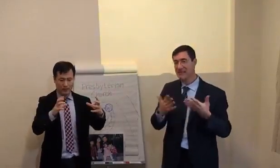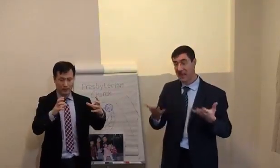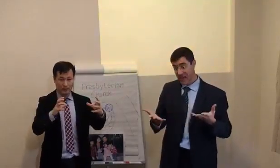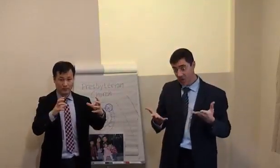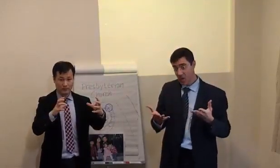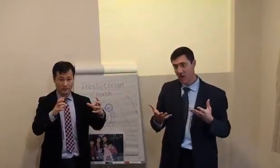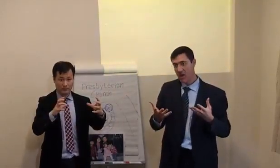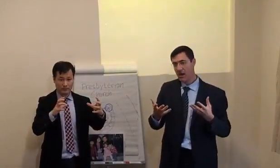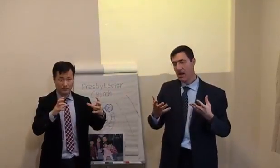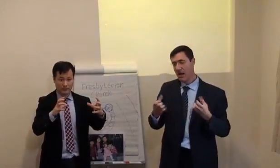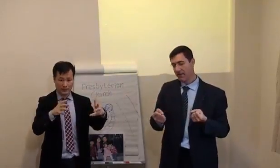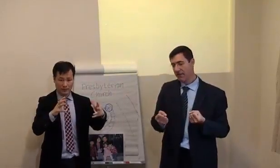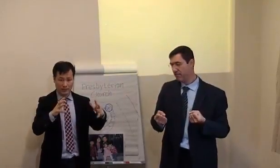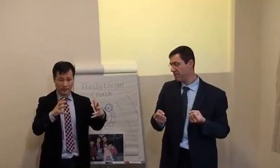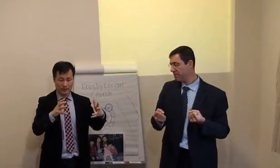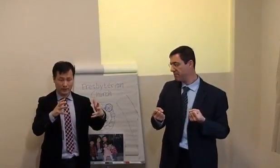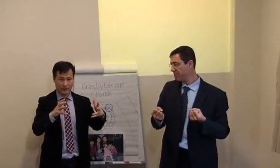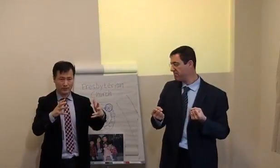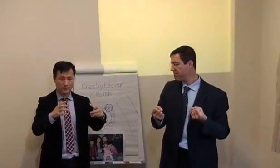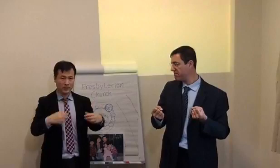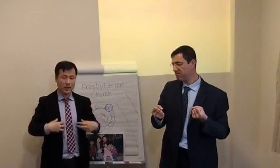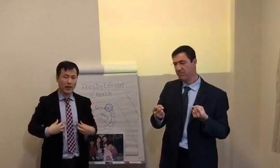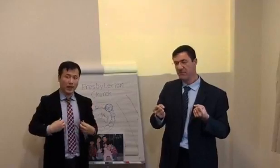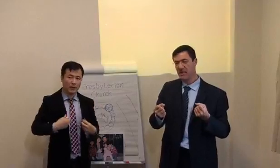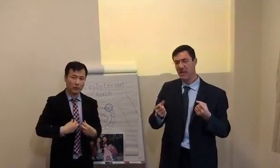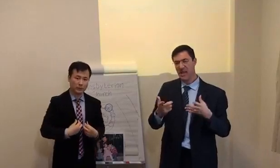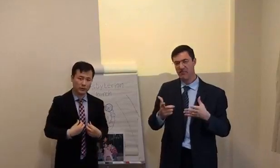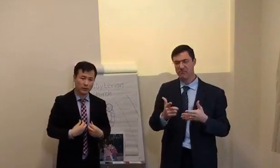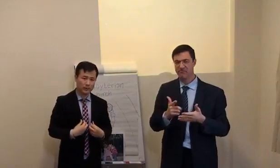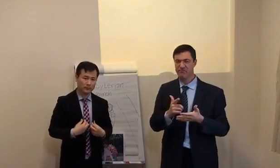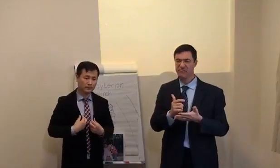middle, education things. And also,